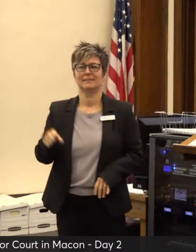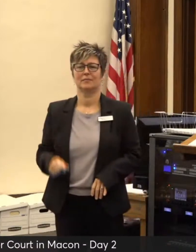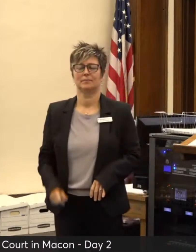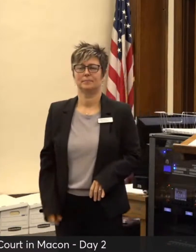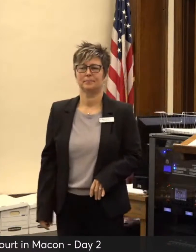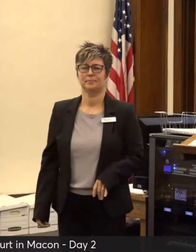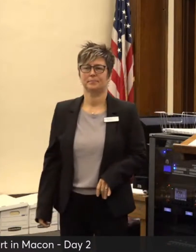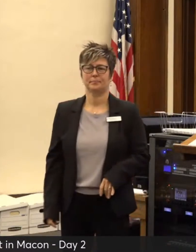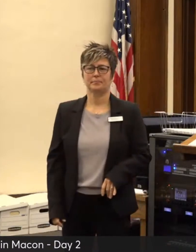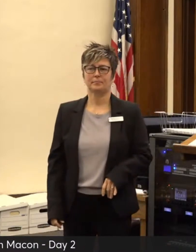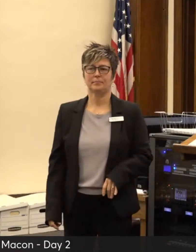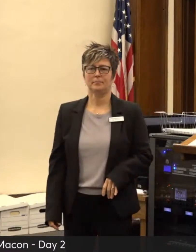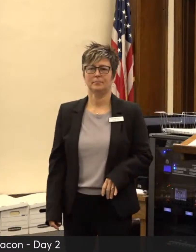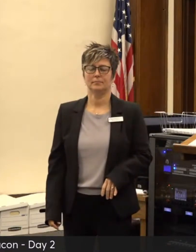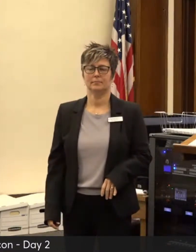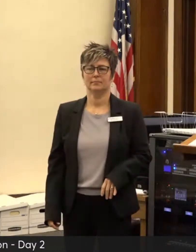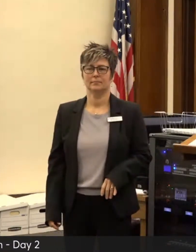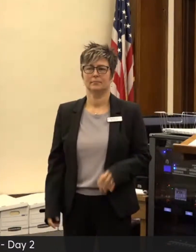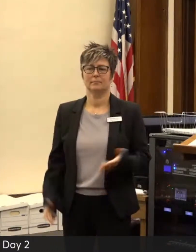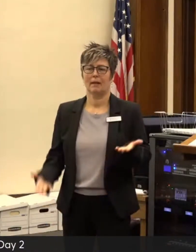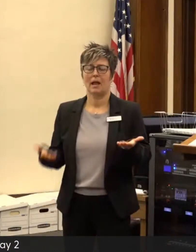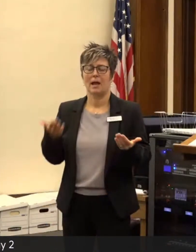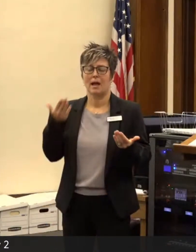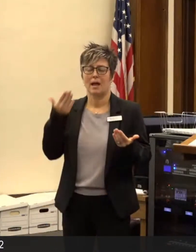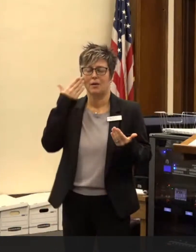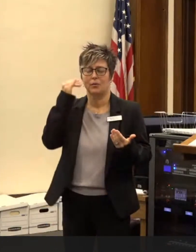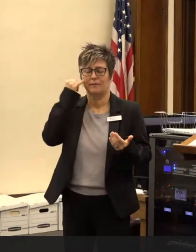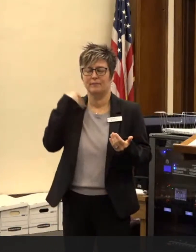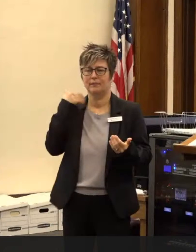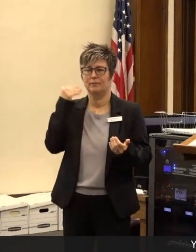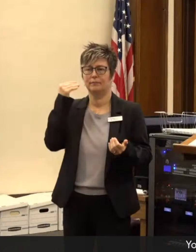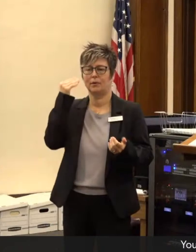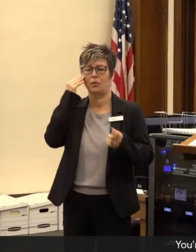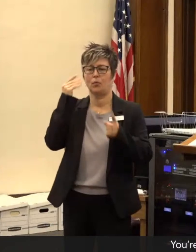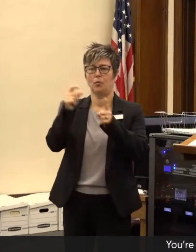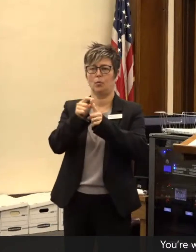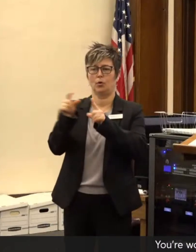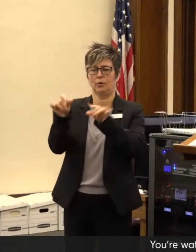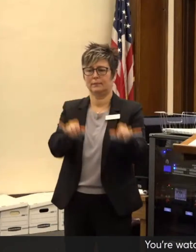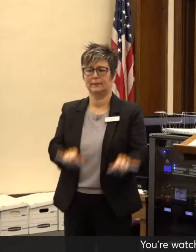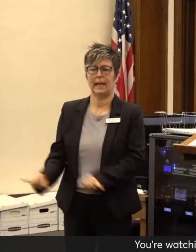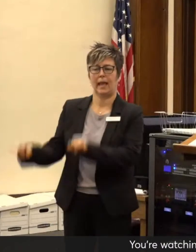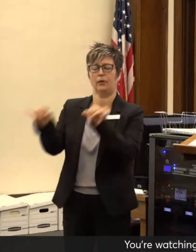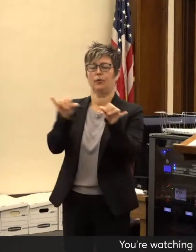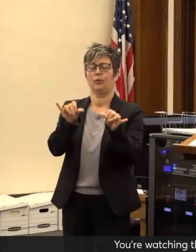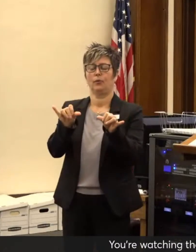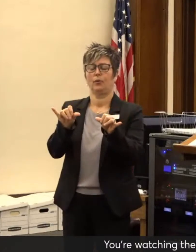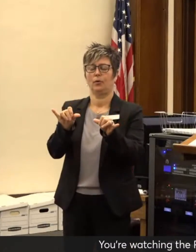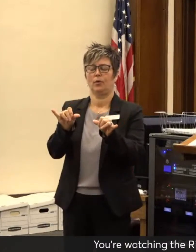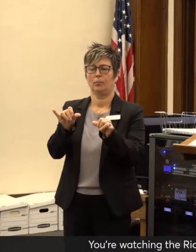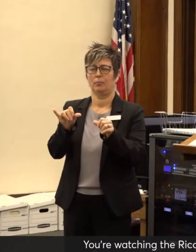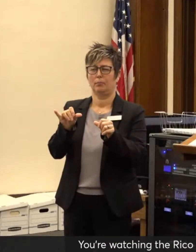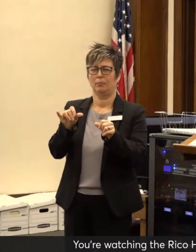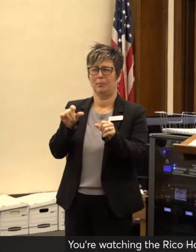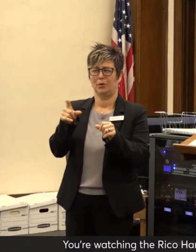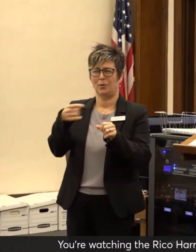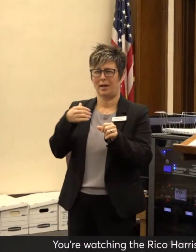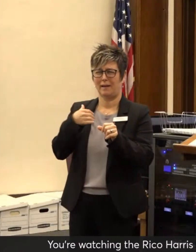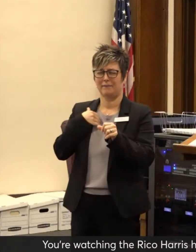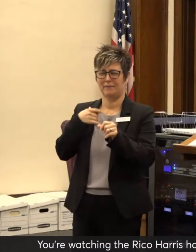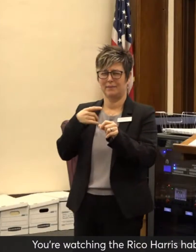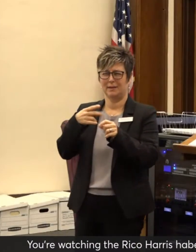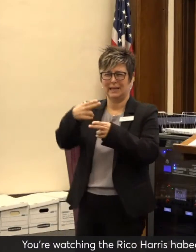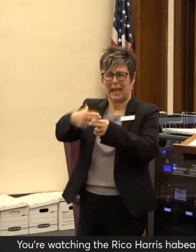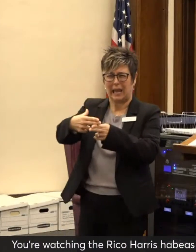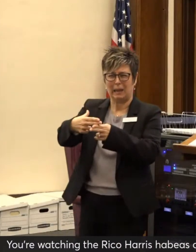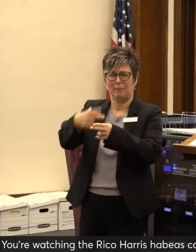I don't know if everybody, I don't know if it's a ubiquitous term, but is there a standard thing that, term that you use to reference this? Is there something that you